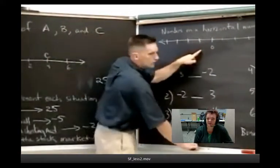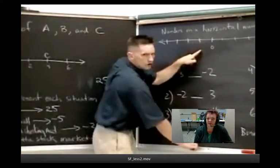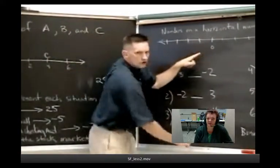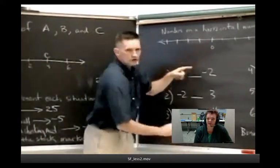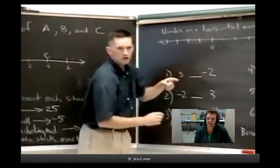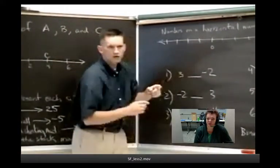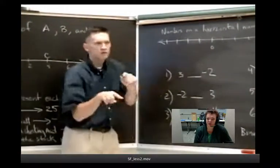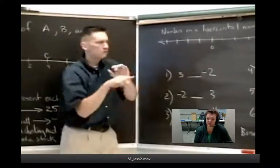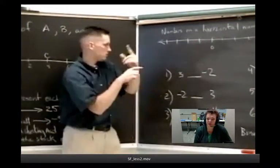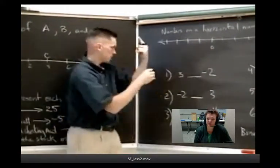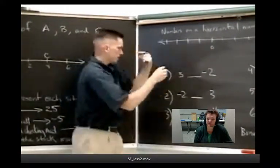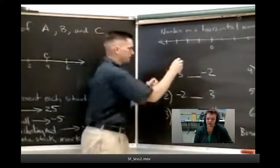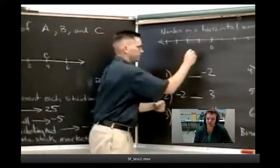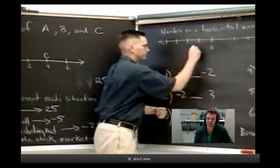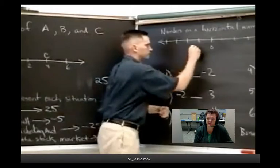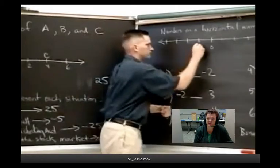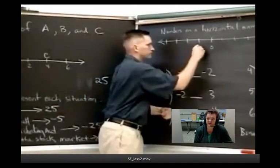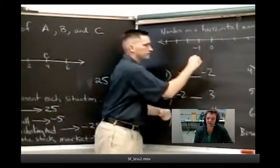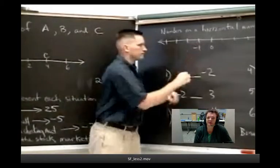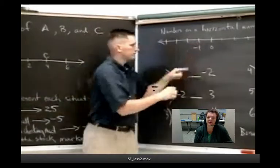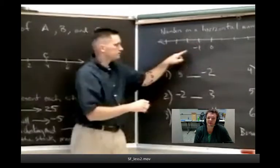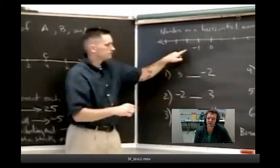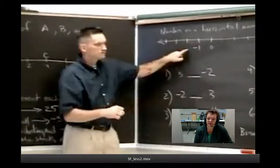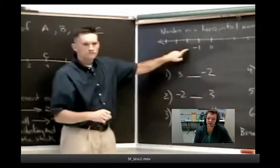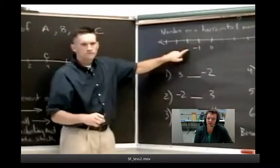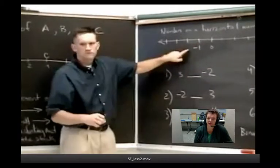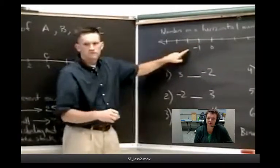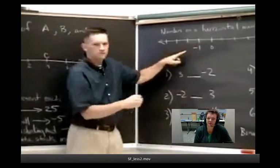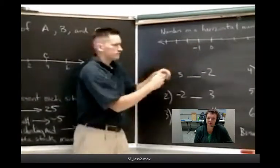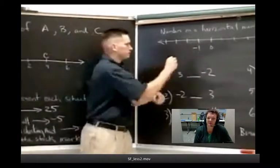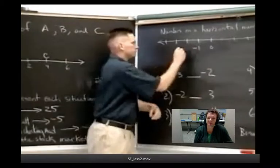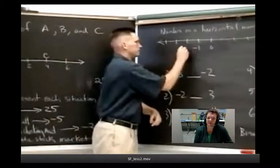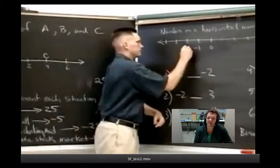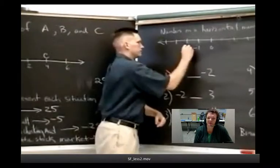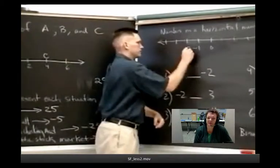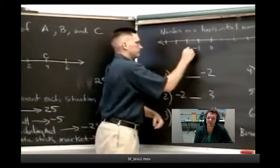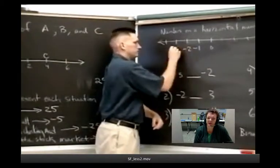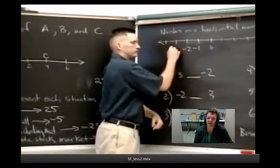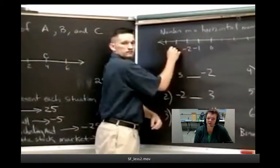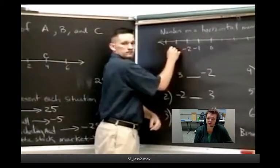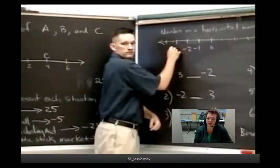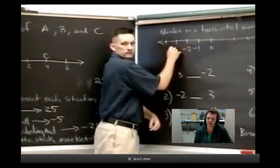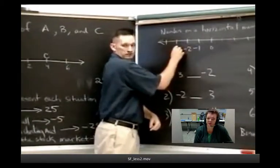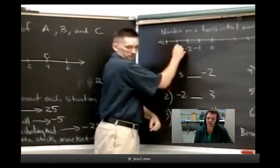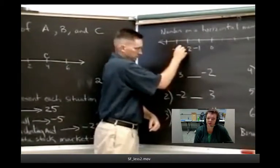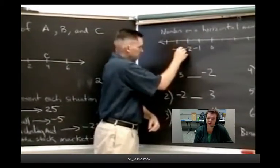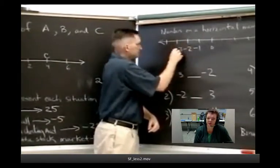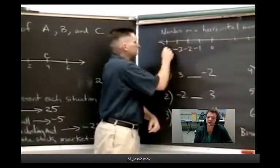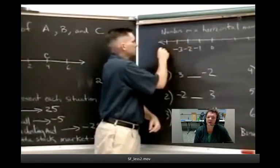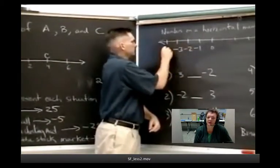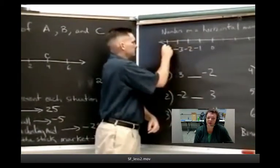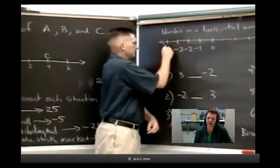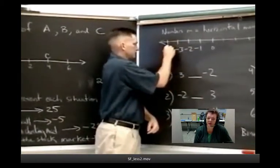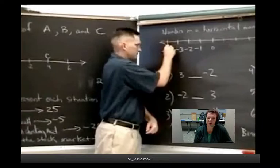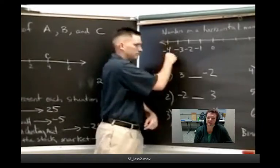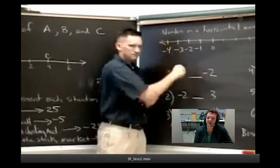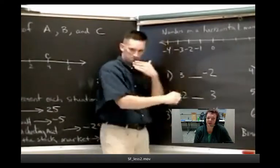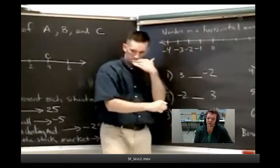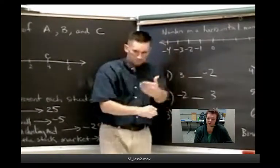Tell me what this is. What place? -1. Here, -2, -3,